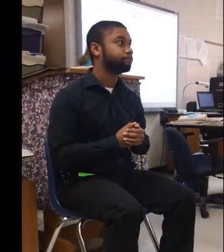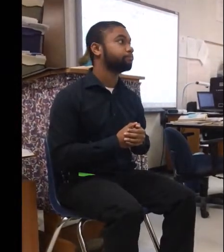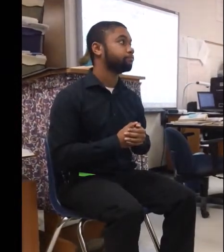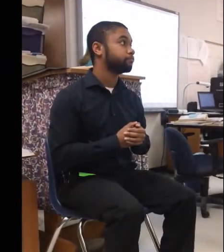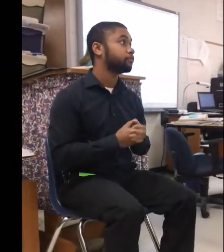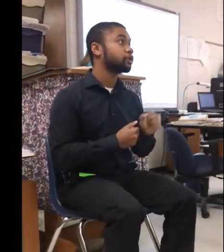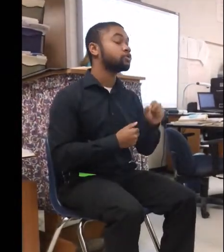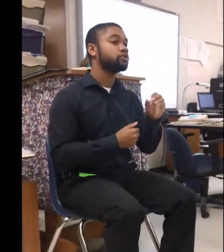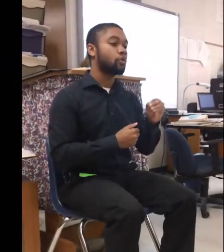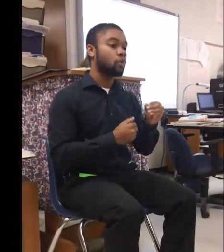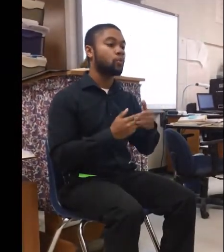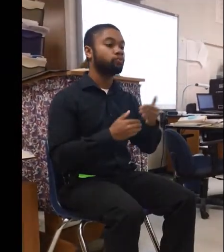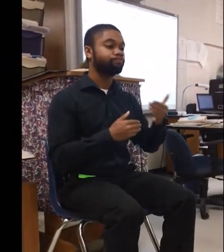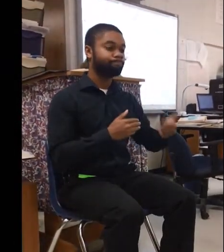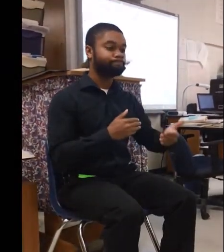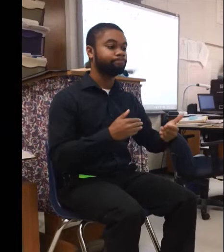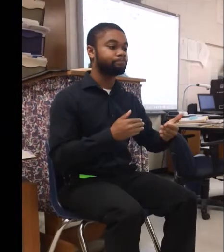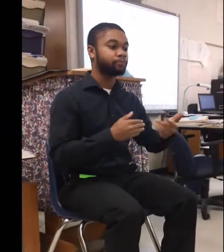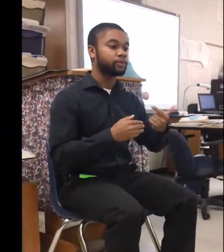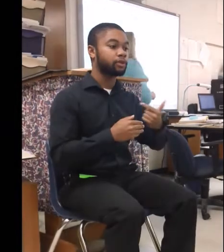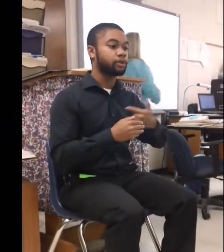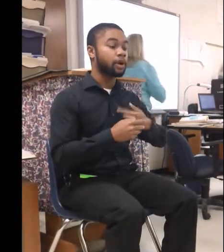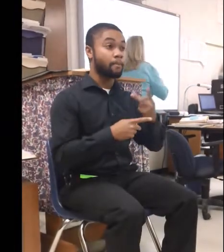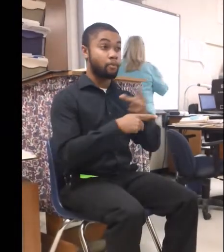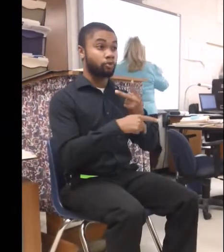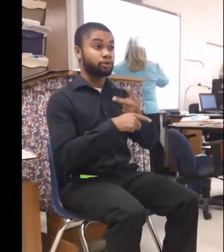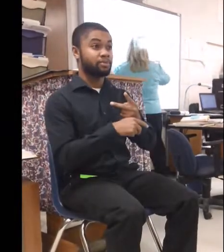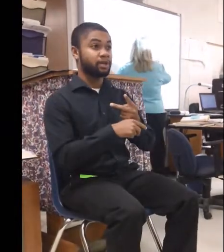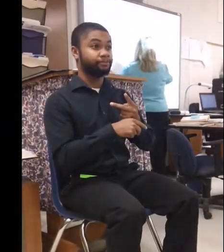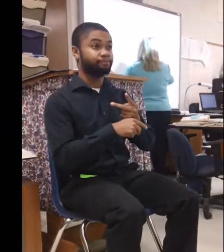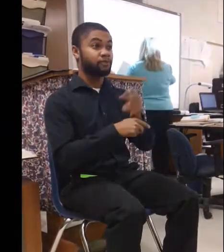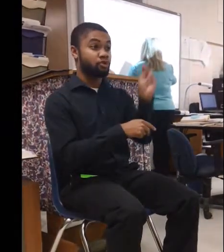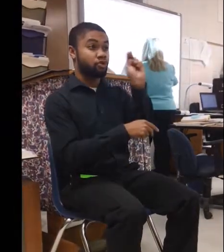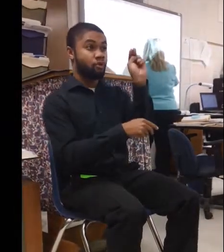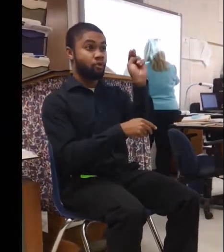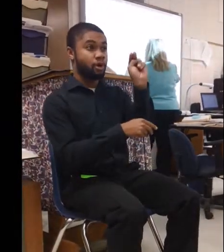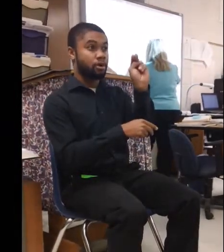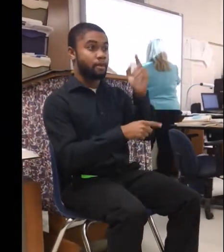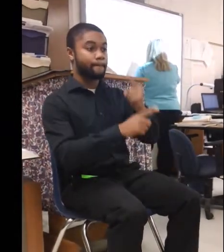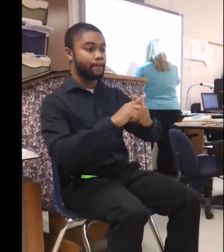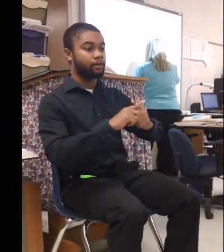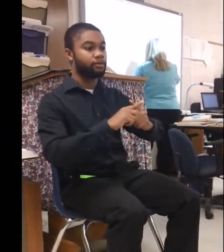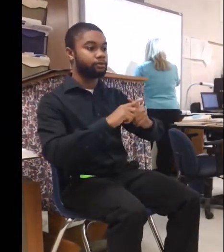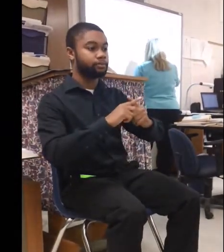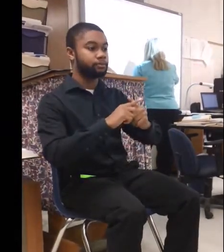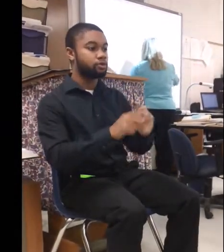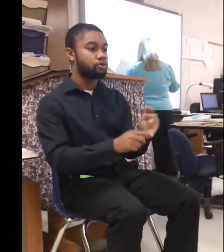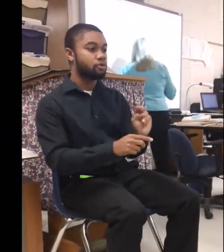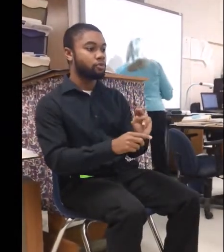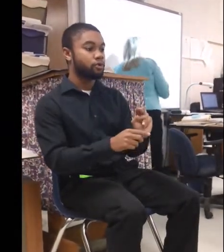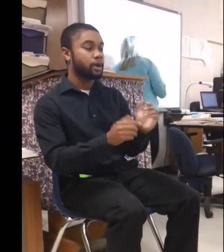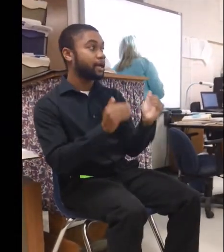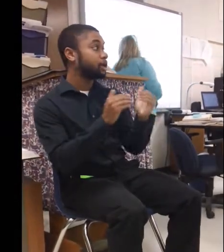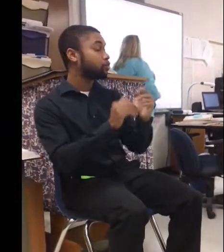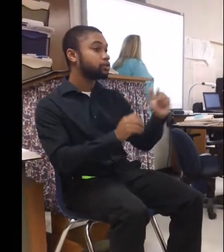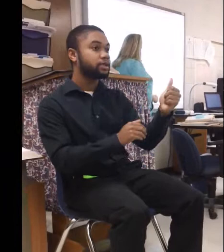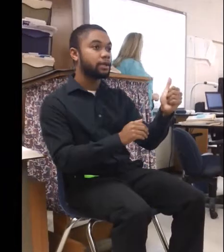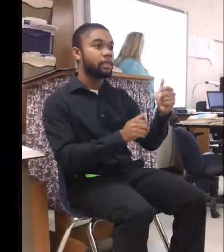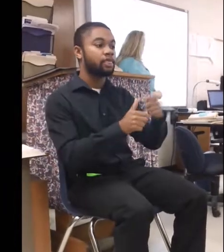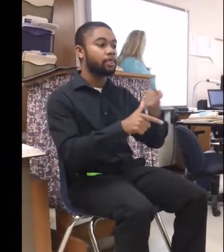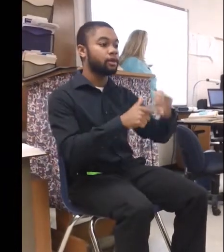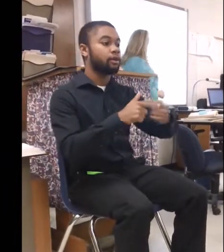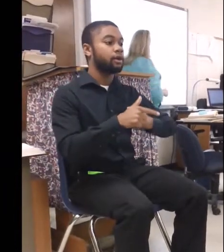And so then you multiply top times top, numerator times numerator, you get 10. And then you